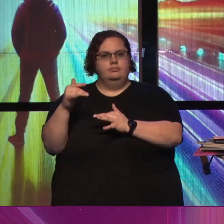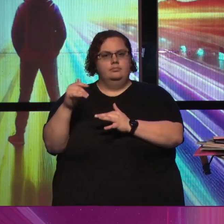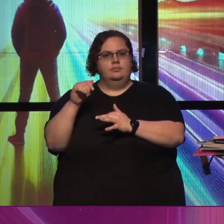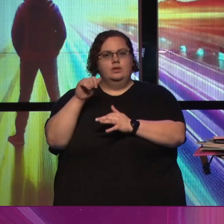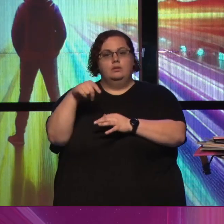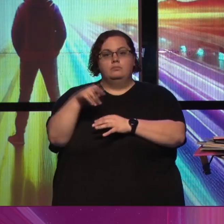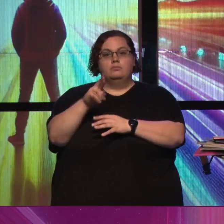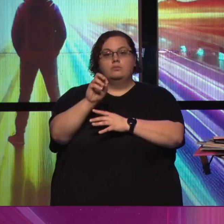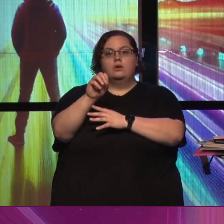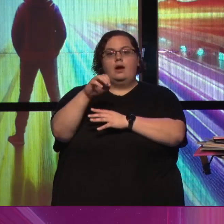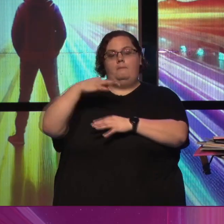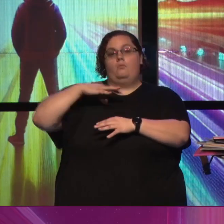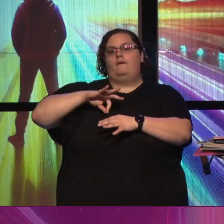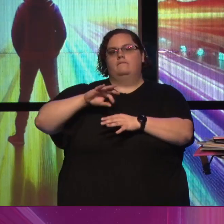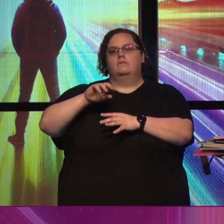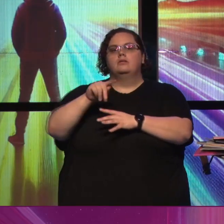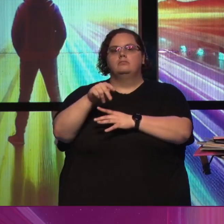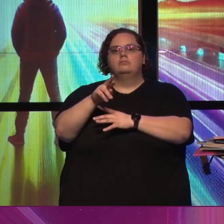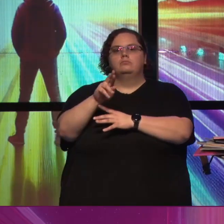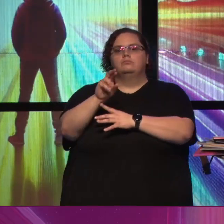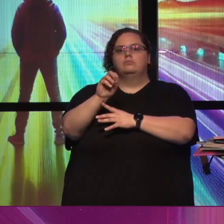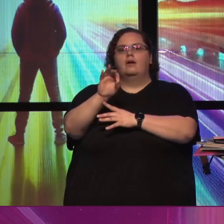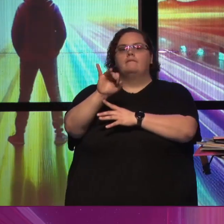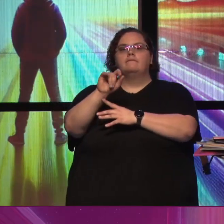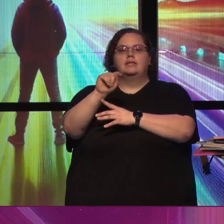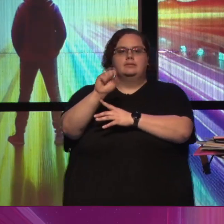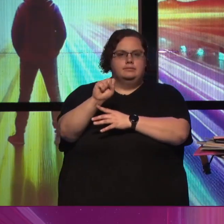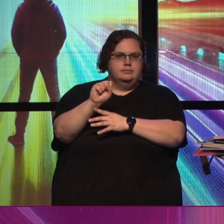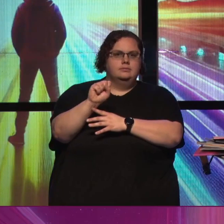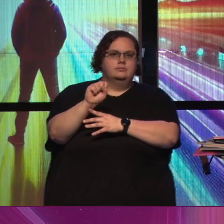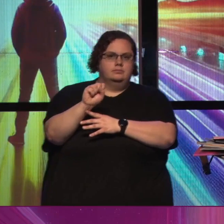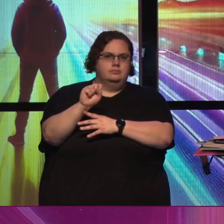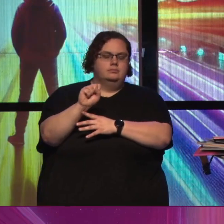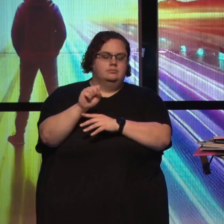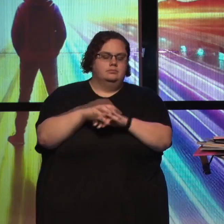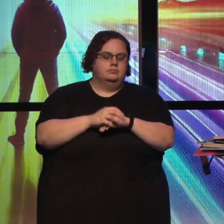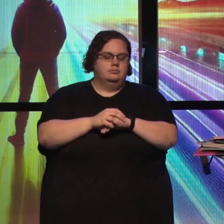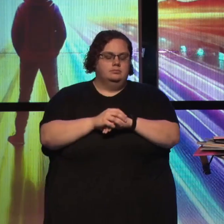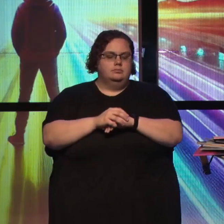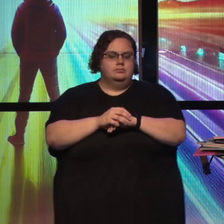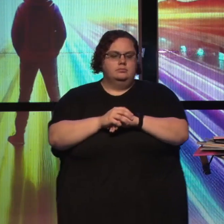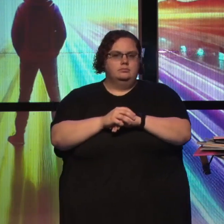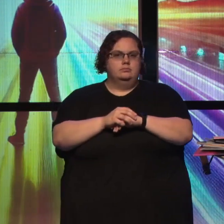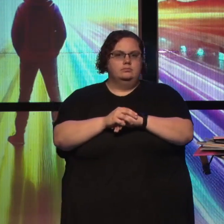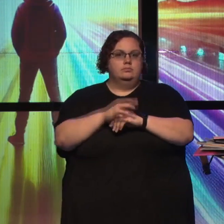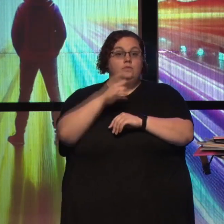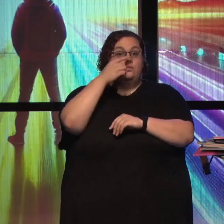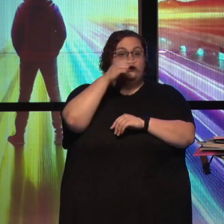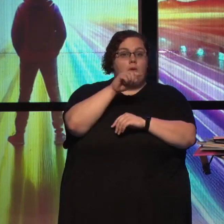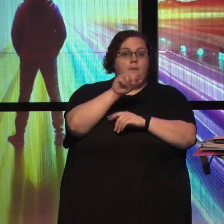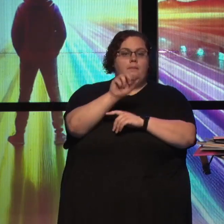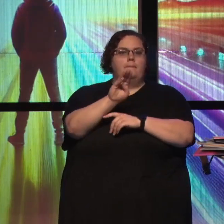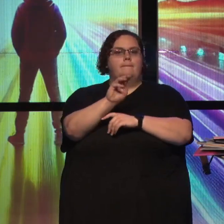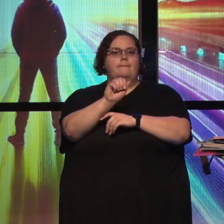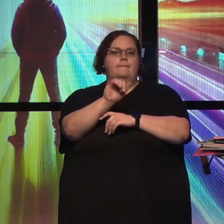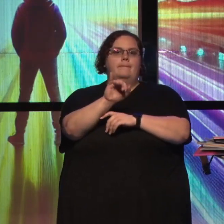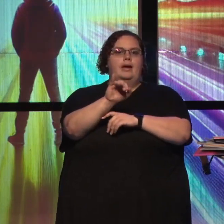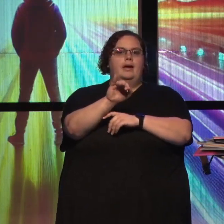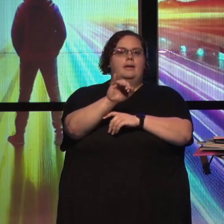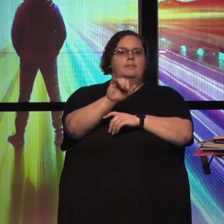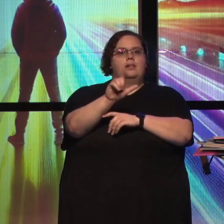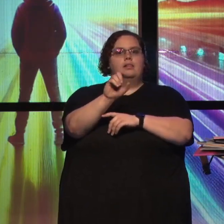prophets, P-R-O-P-H-E-T, but P-R-O-F-I-T-S. Rome or Babylon aggregated,